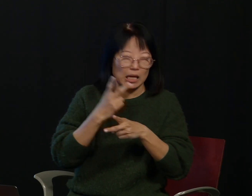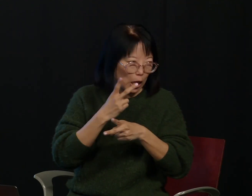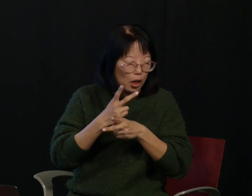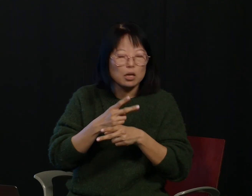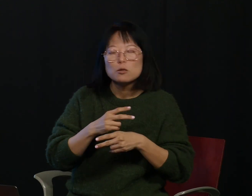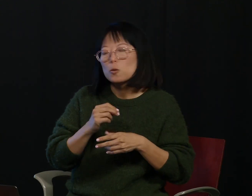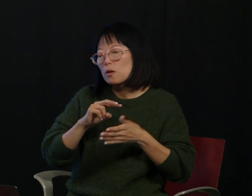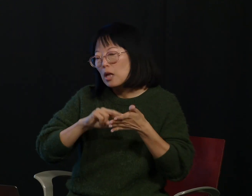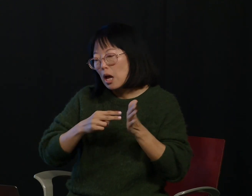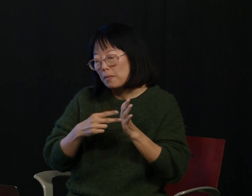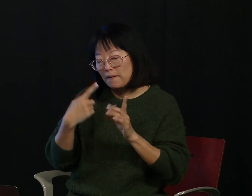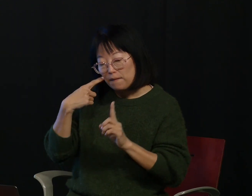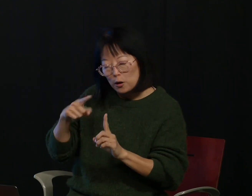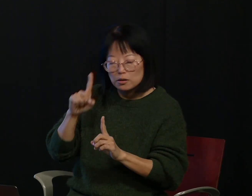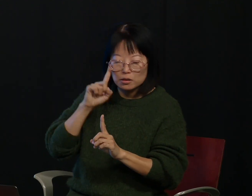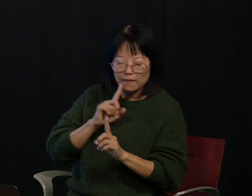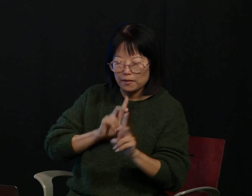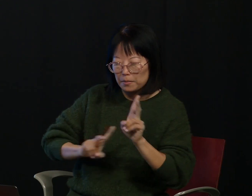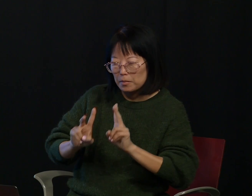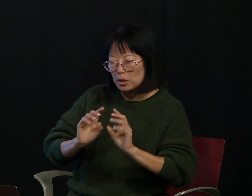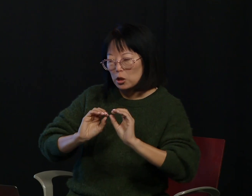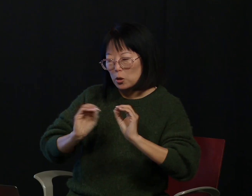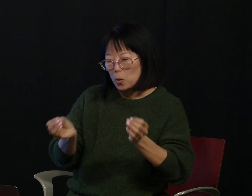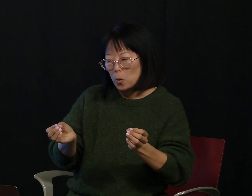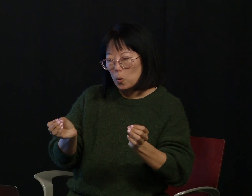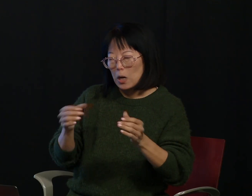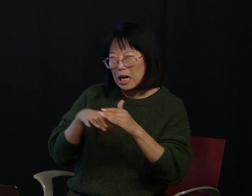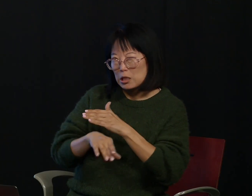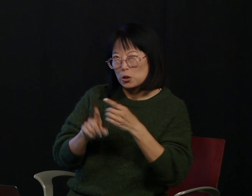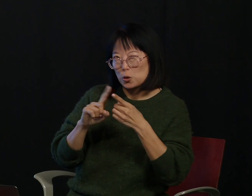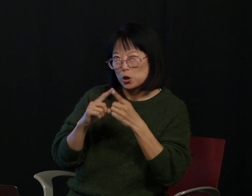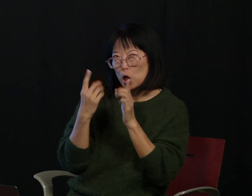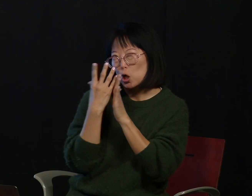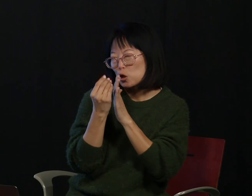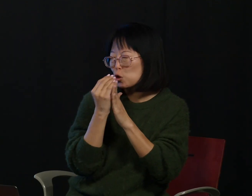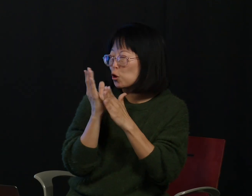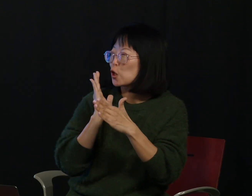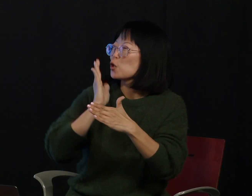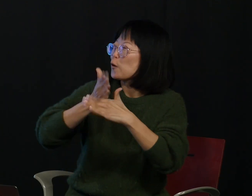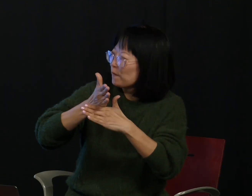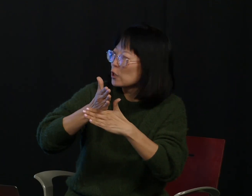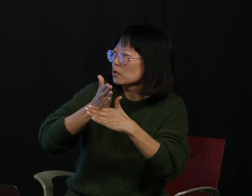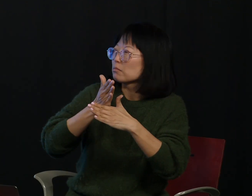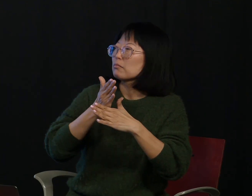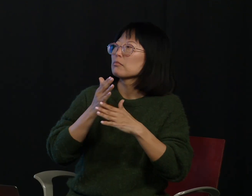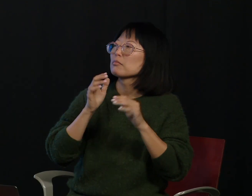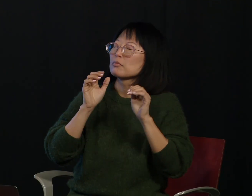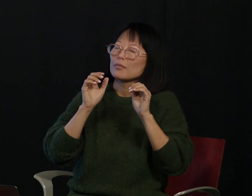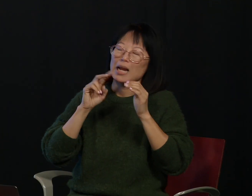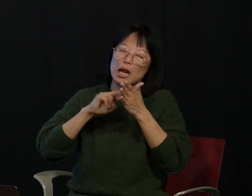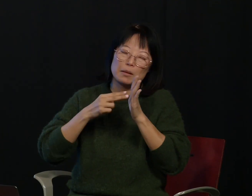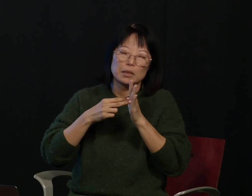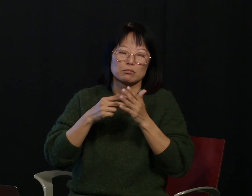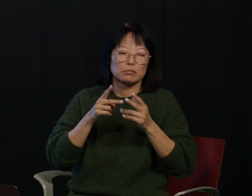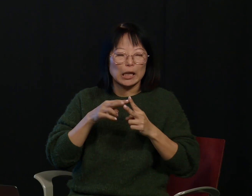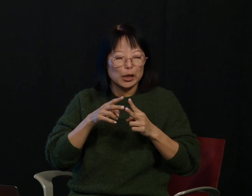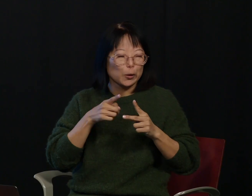healthcare and limited access to other deaf people. So they don't really have access to external intervention,